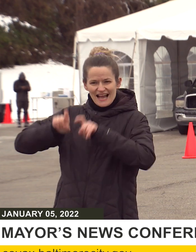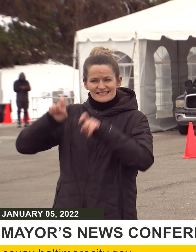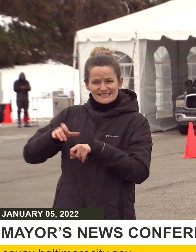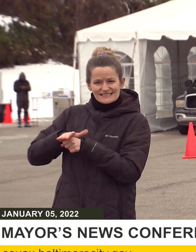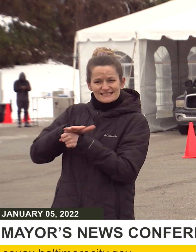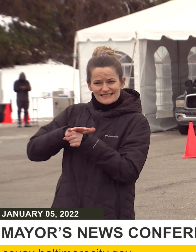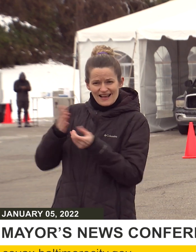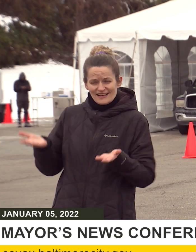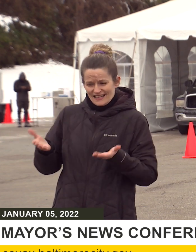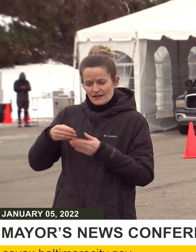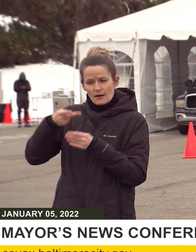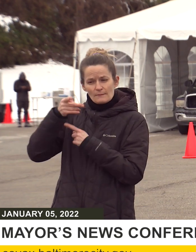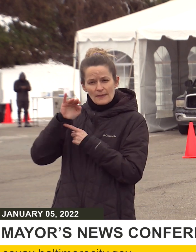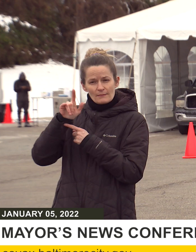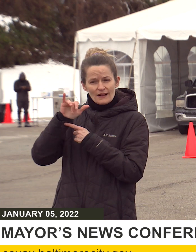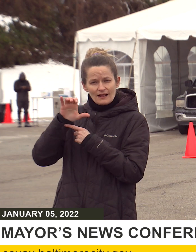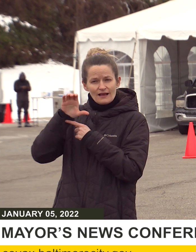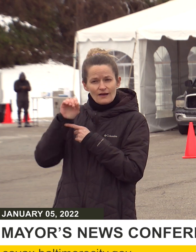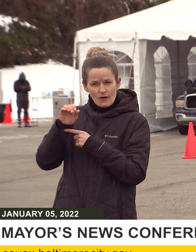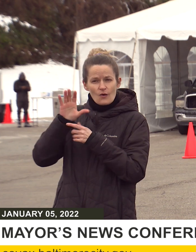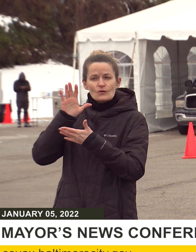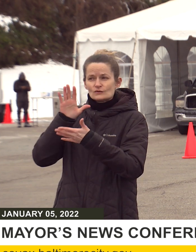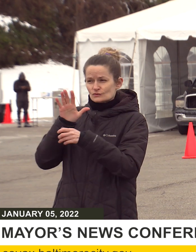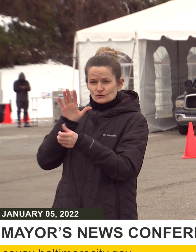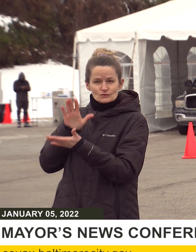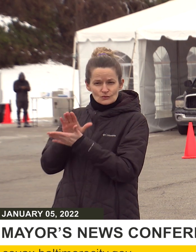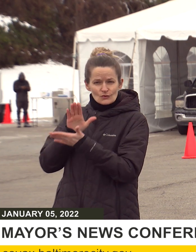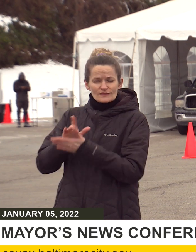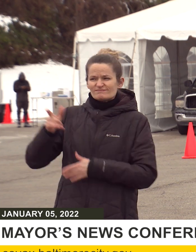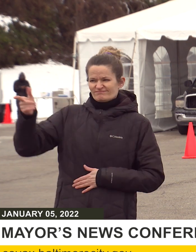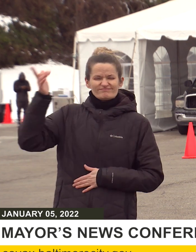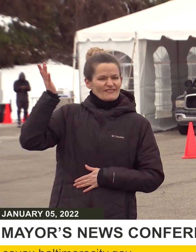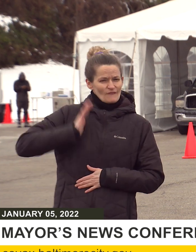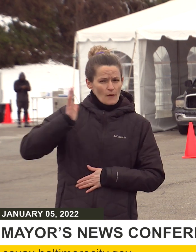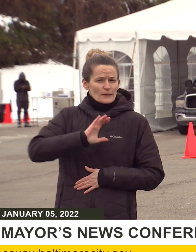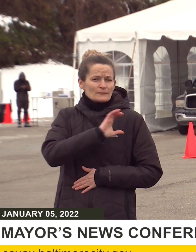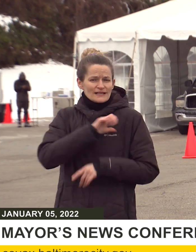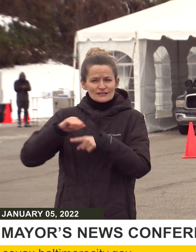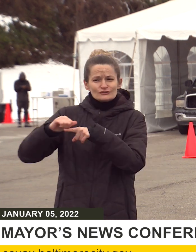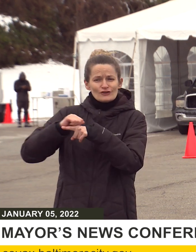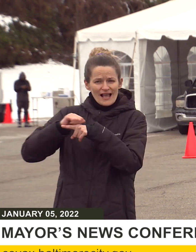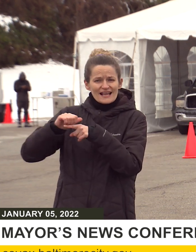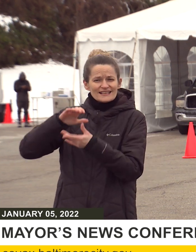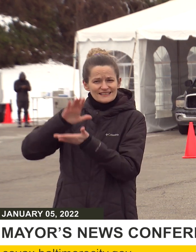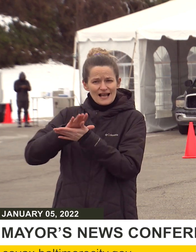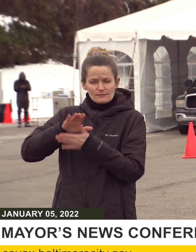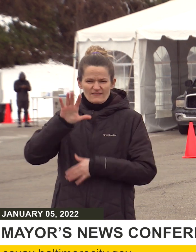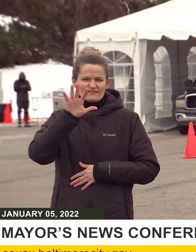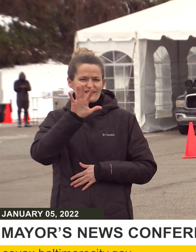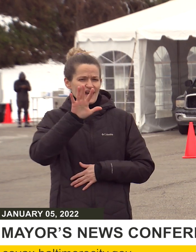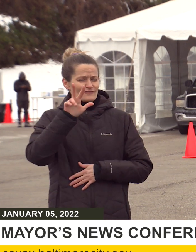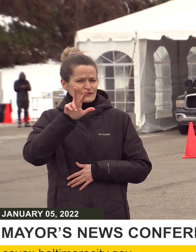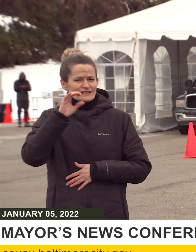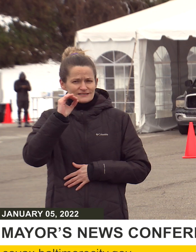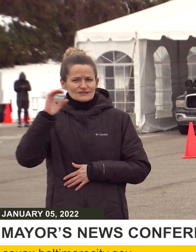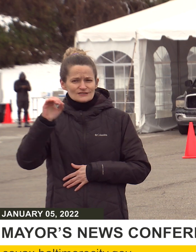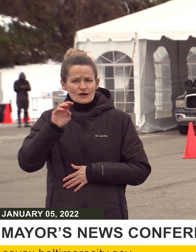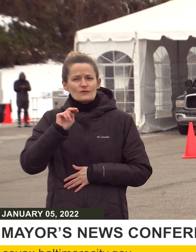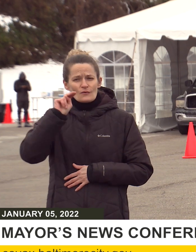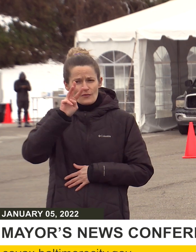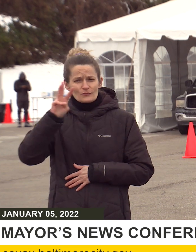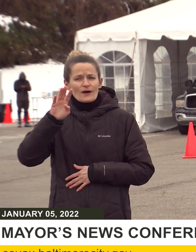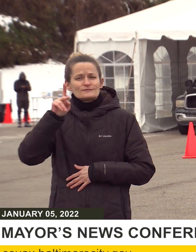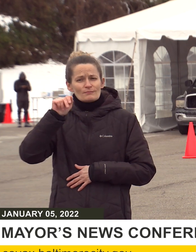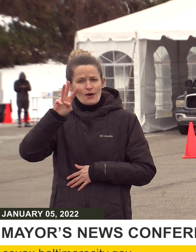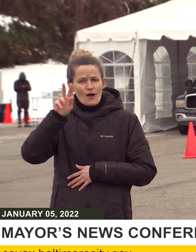former police training facility at 3500 West Northern Parkway. I want to thank the councilman for his efforts to help get